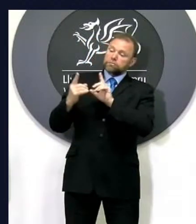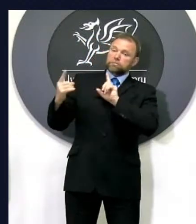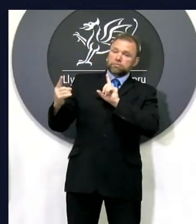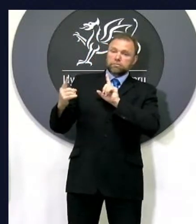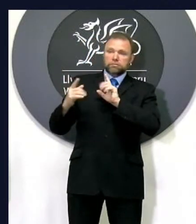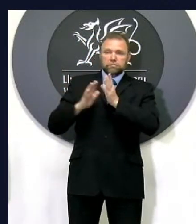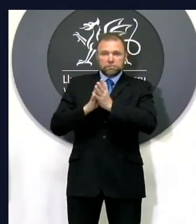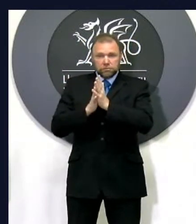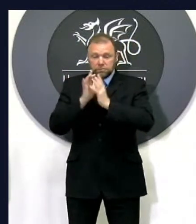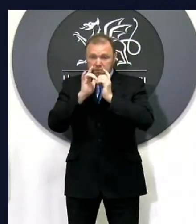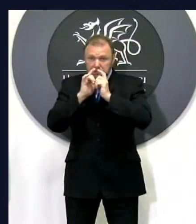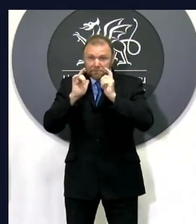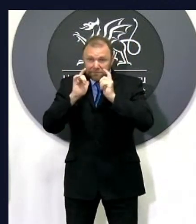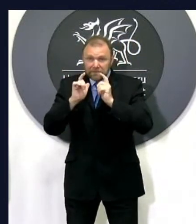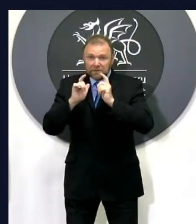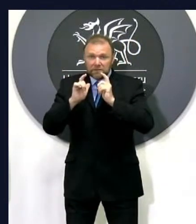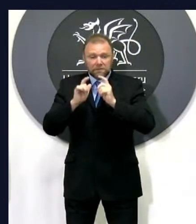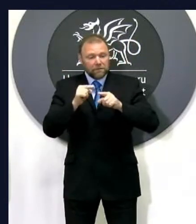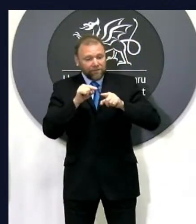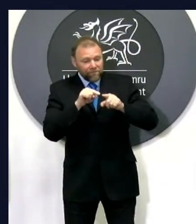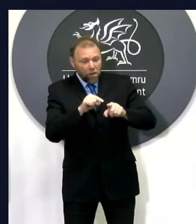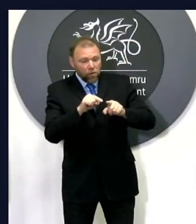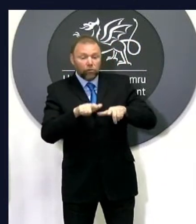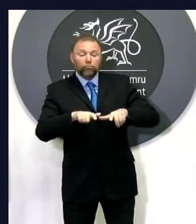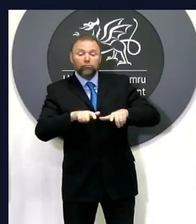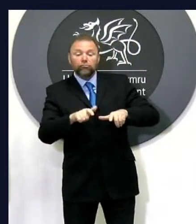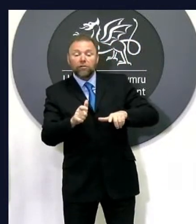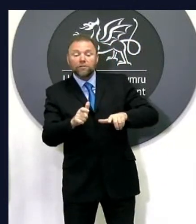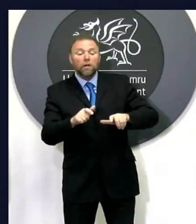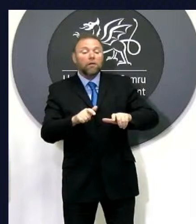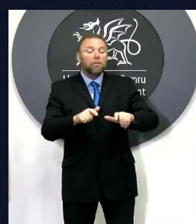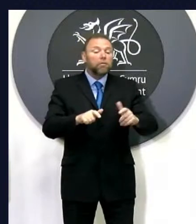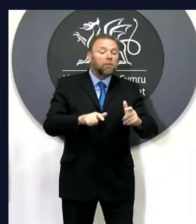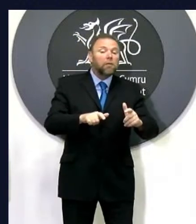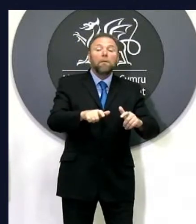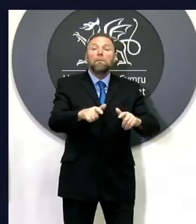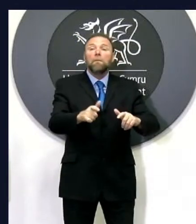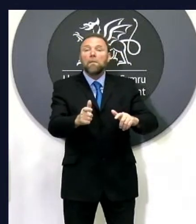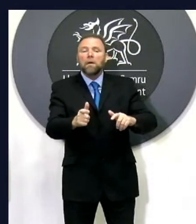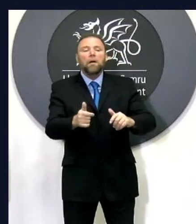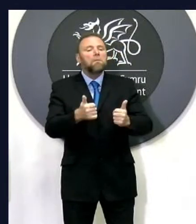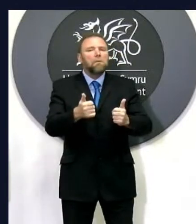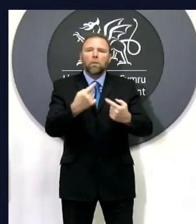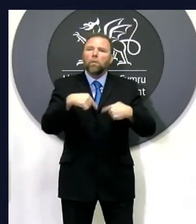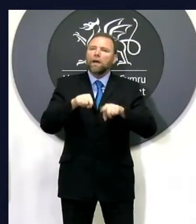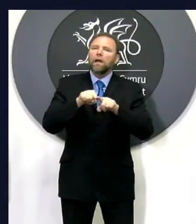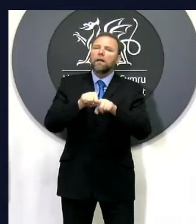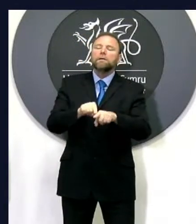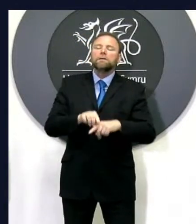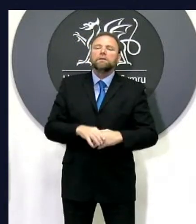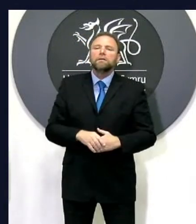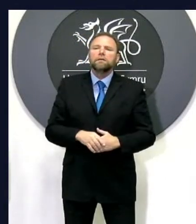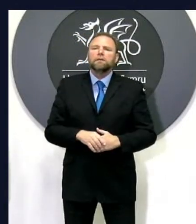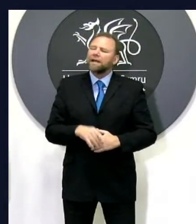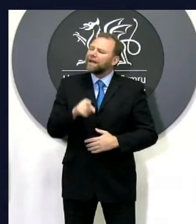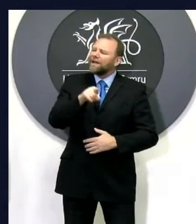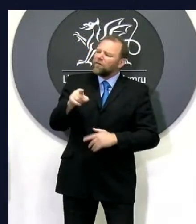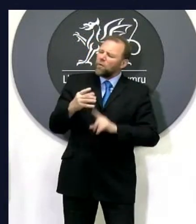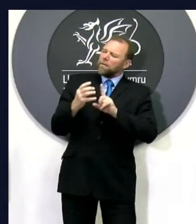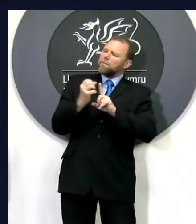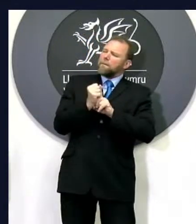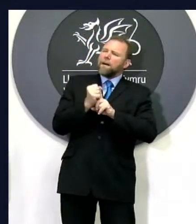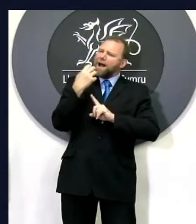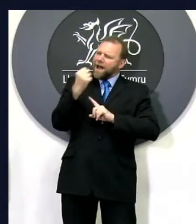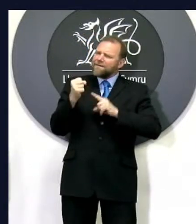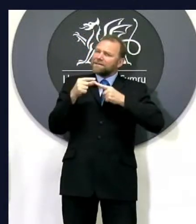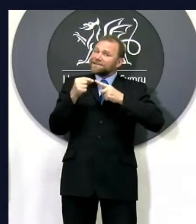lockdown, we can achieve that. And finally, you know, if people do have symptoms of coronavirus, then it's really